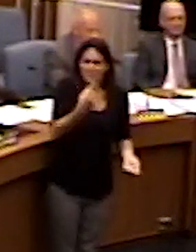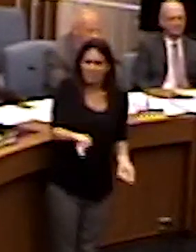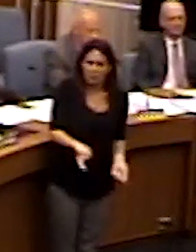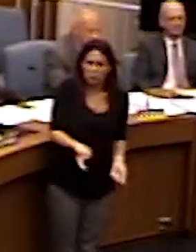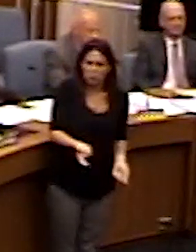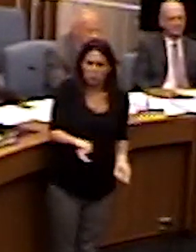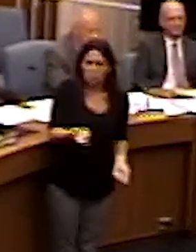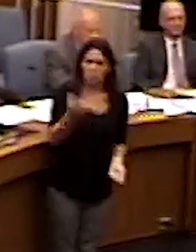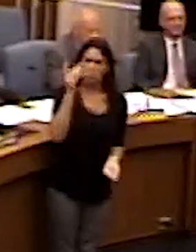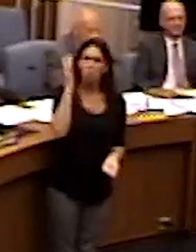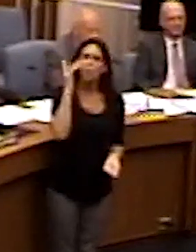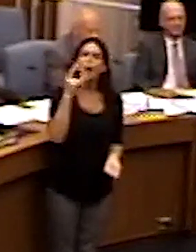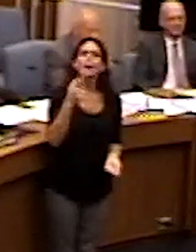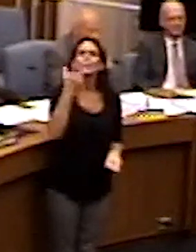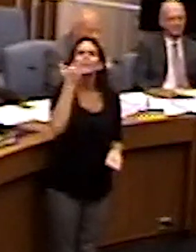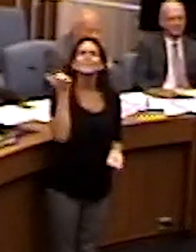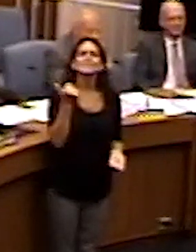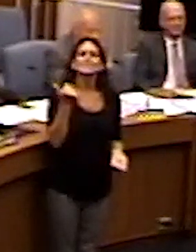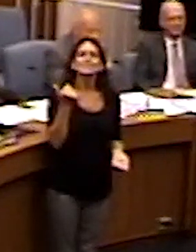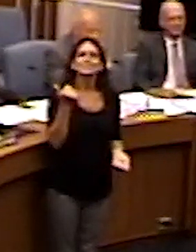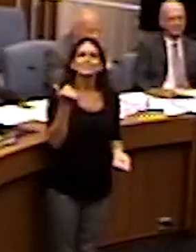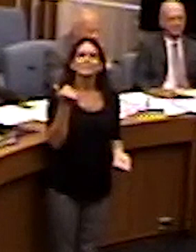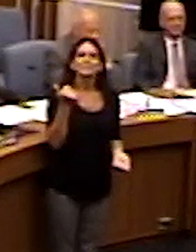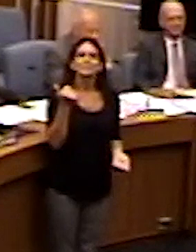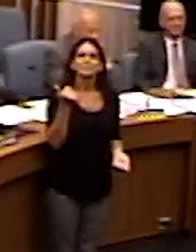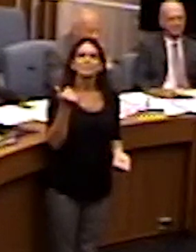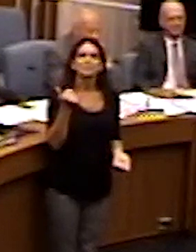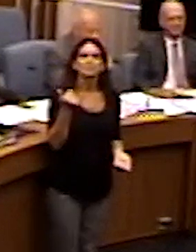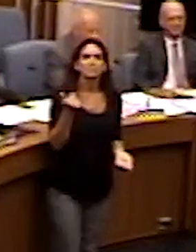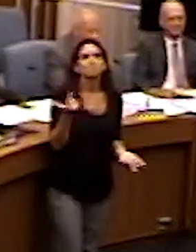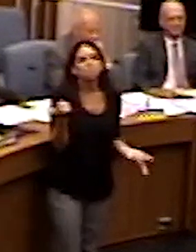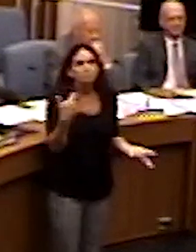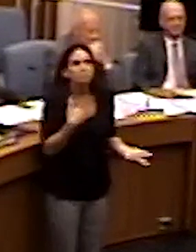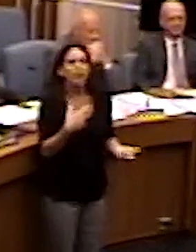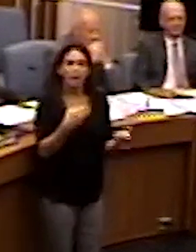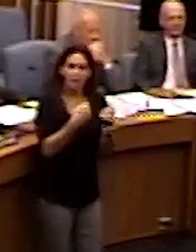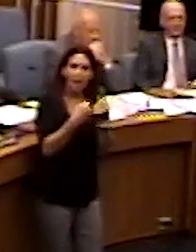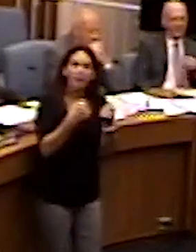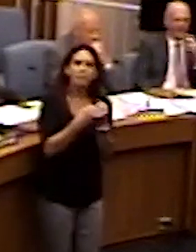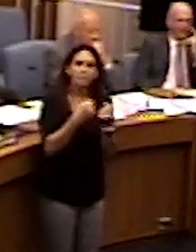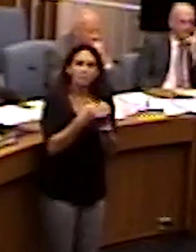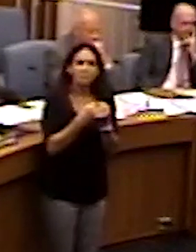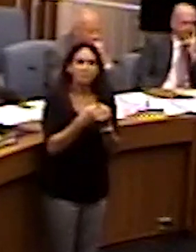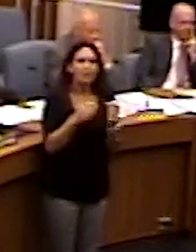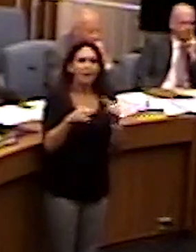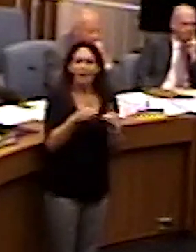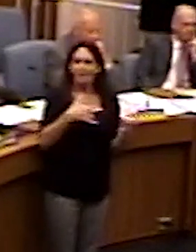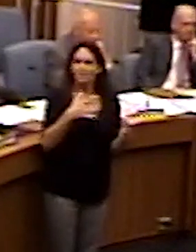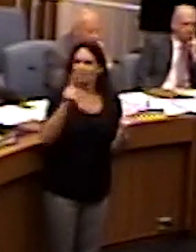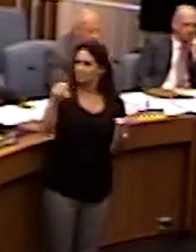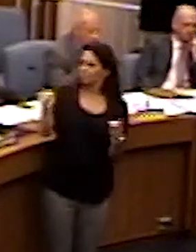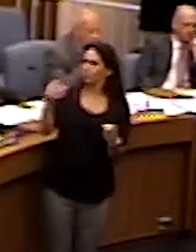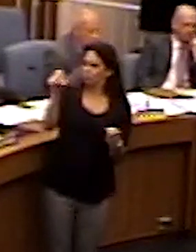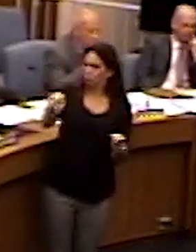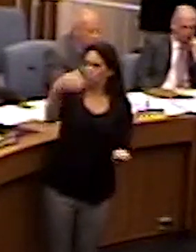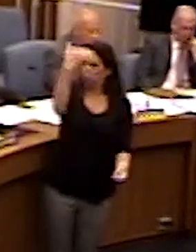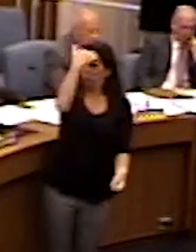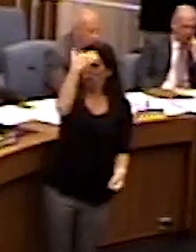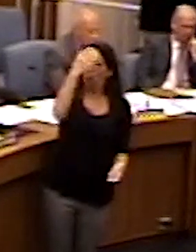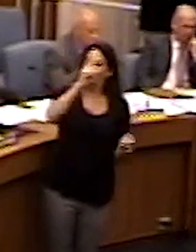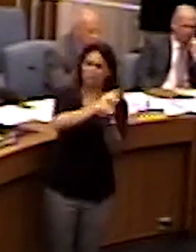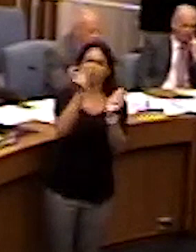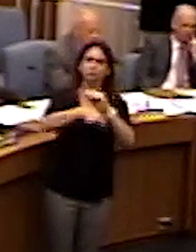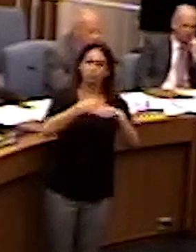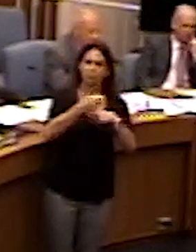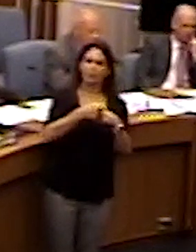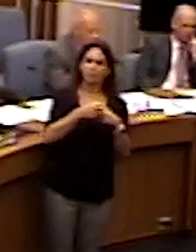Why? Because even though I advocate, I feel that somebody here should already know. I